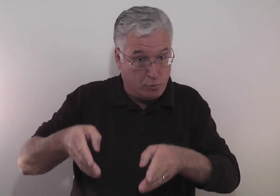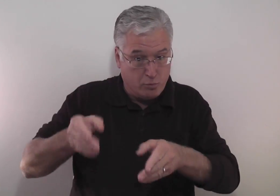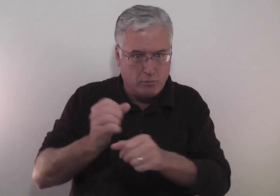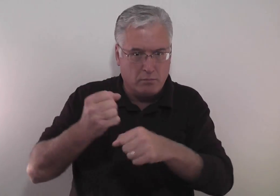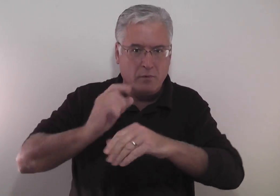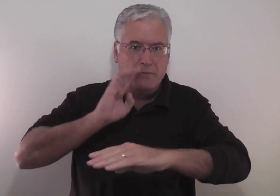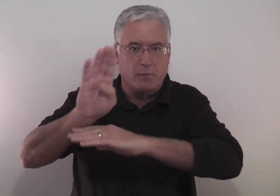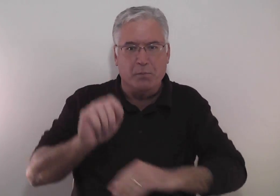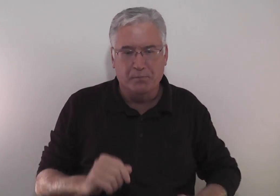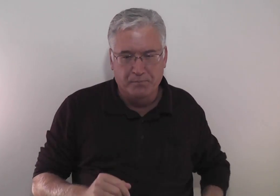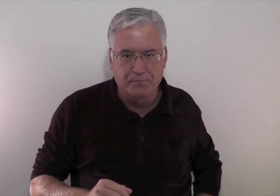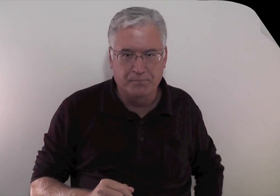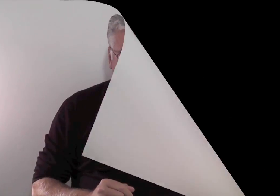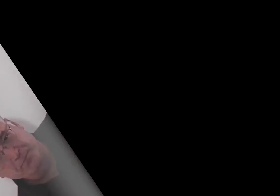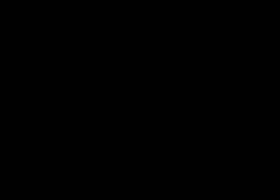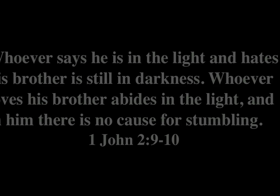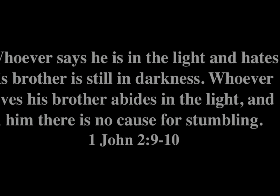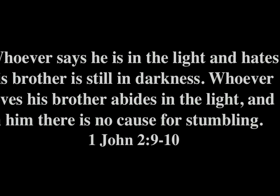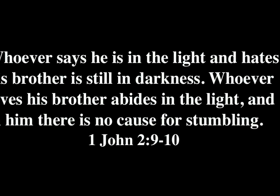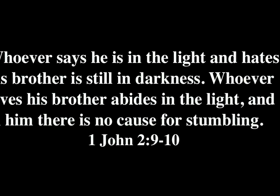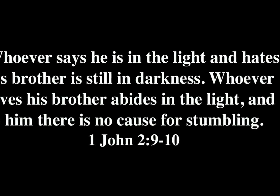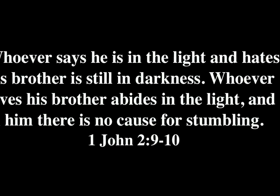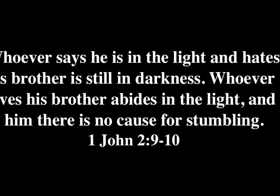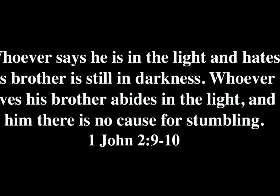involved all the time in our vows.